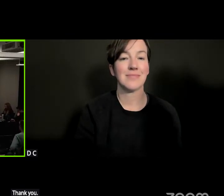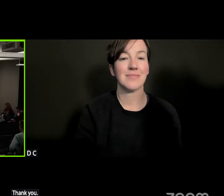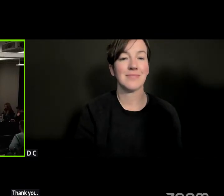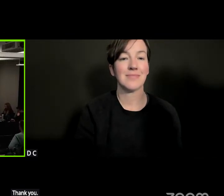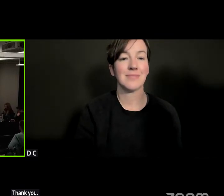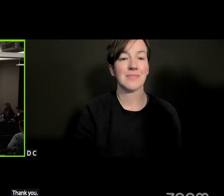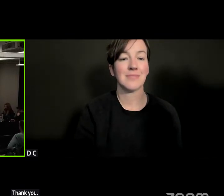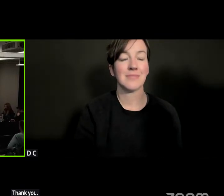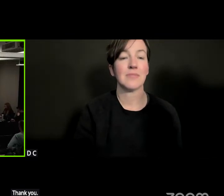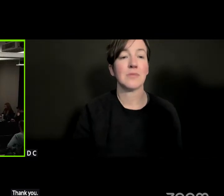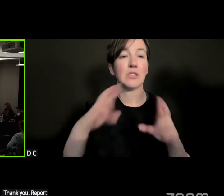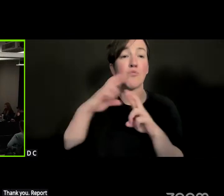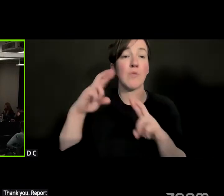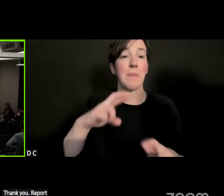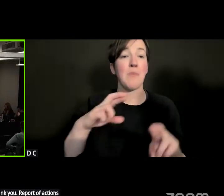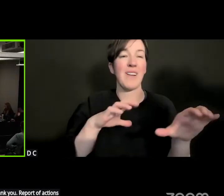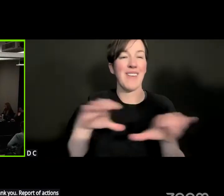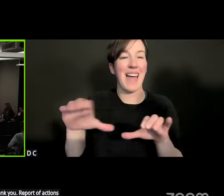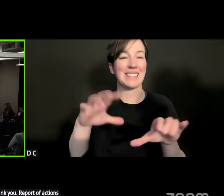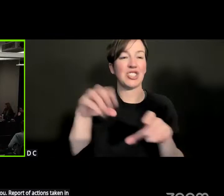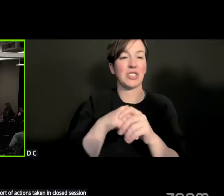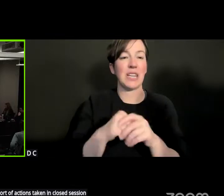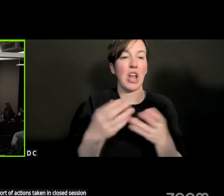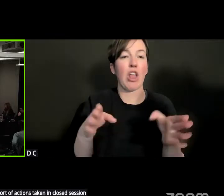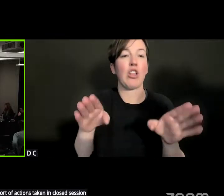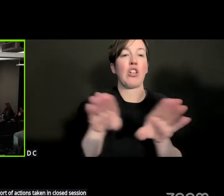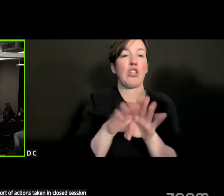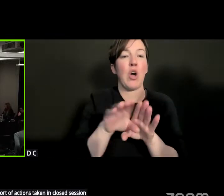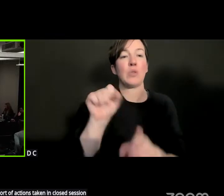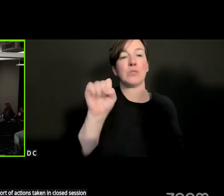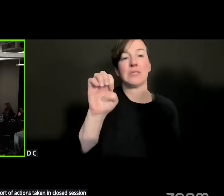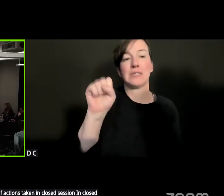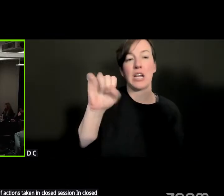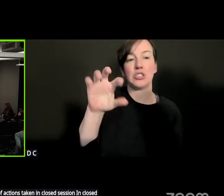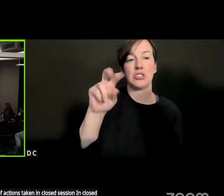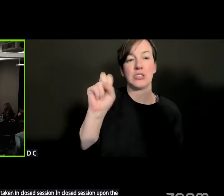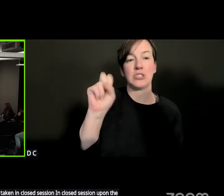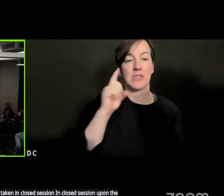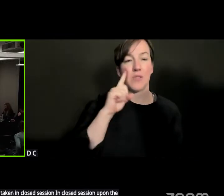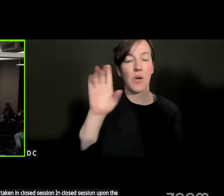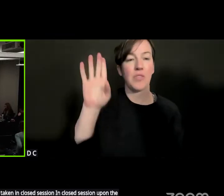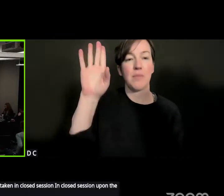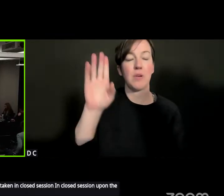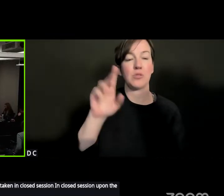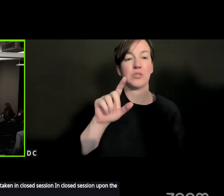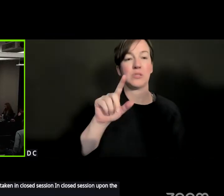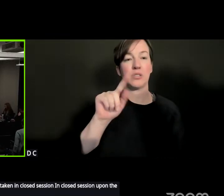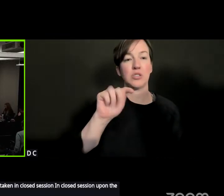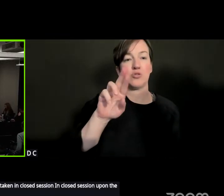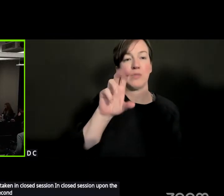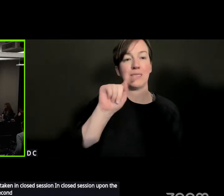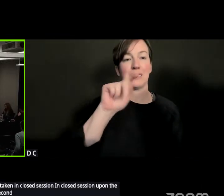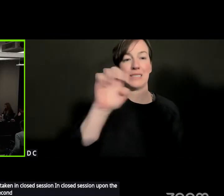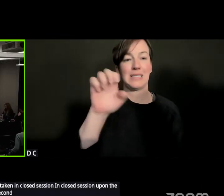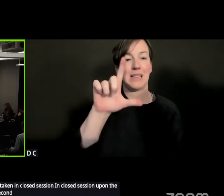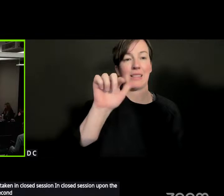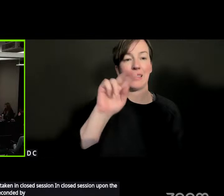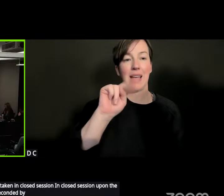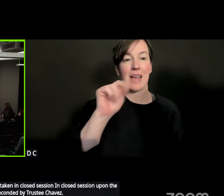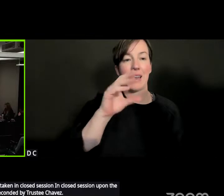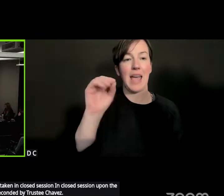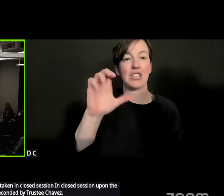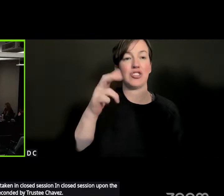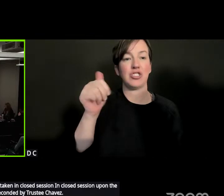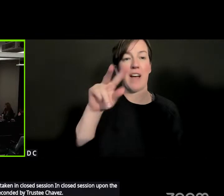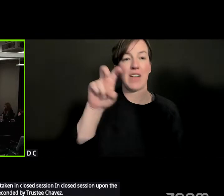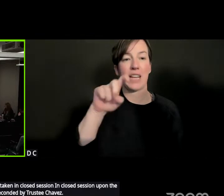Report of actions taken in closed session. In closed session upon the motion of Trustee Land and seconded by Trustee Chavez, the